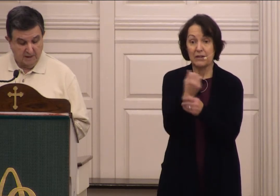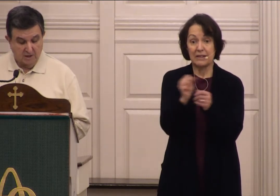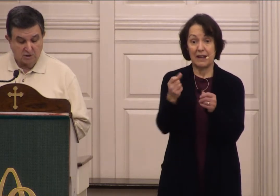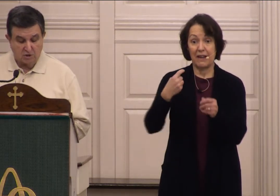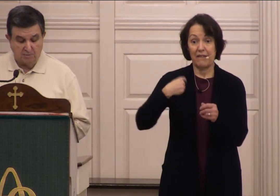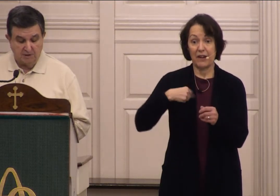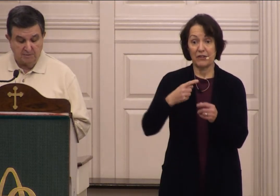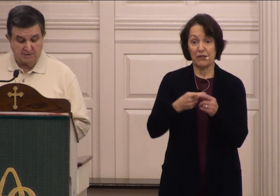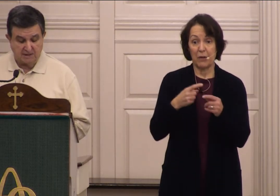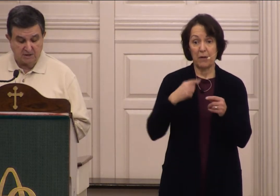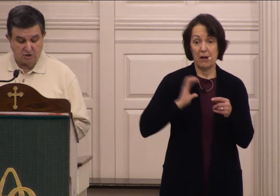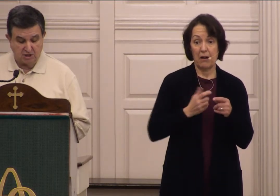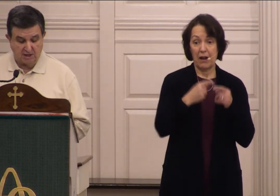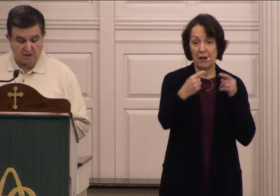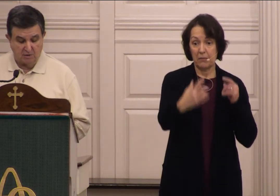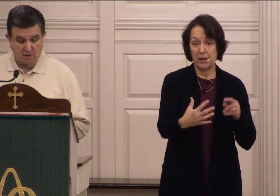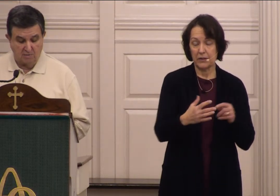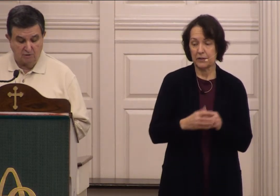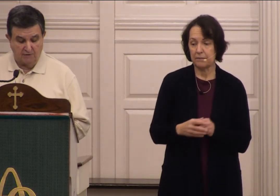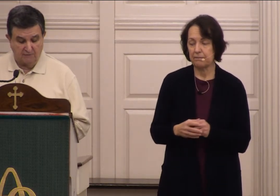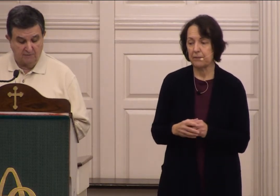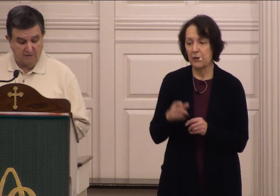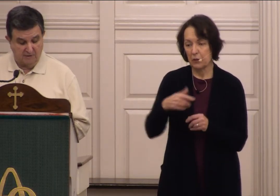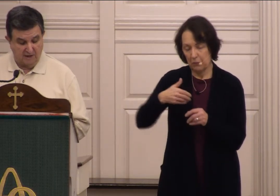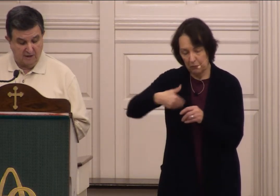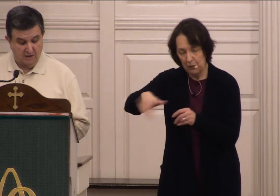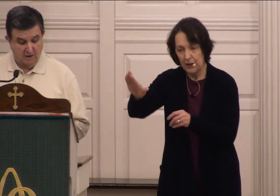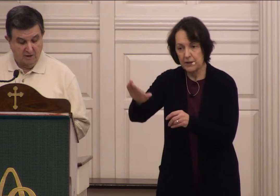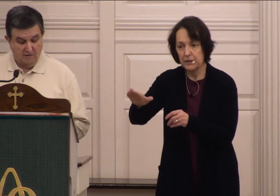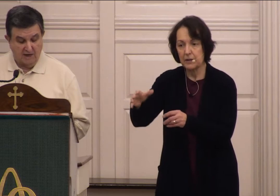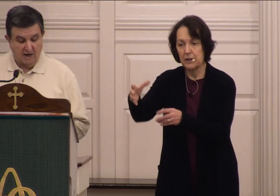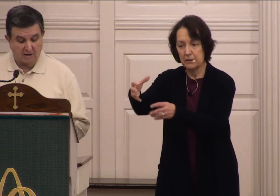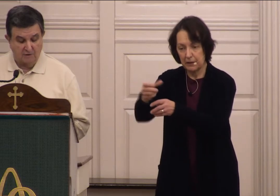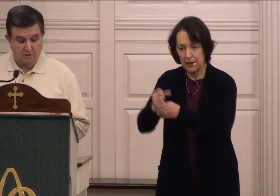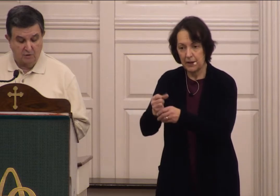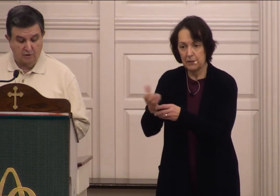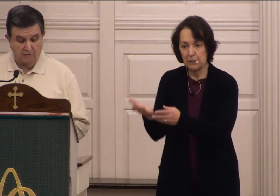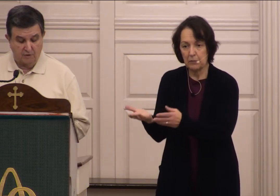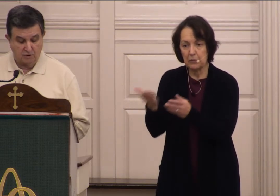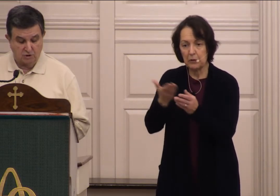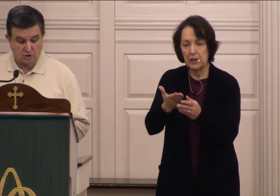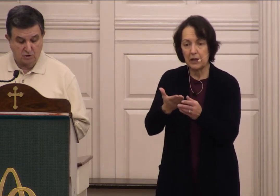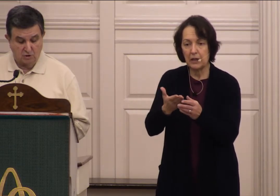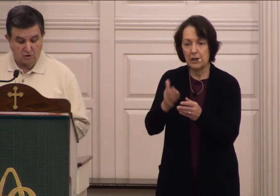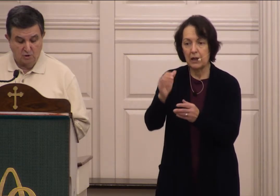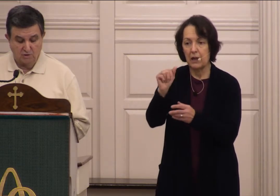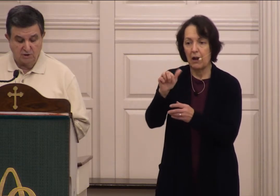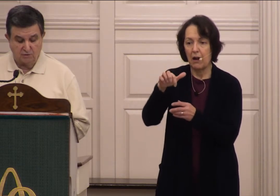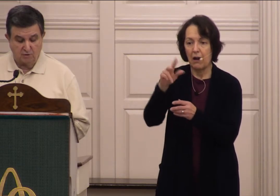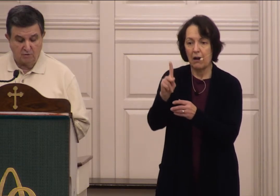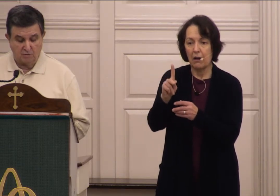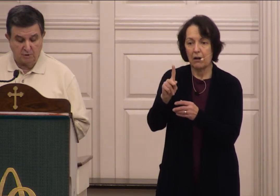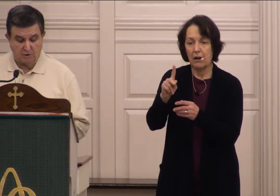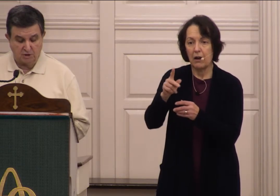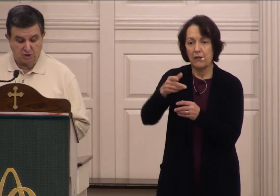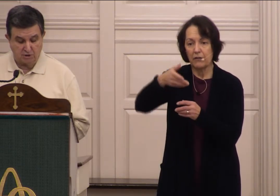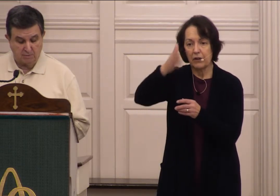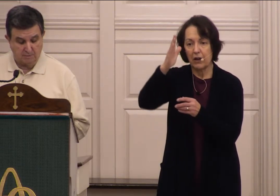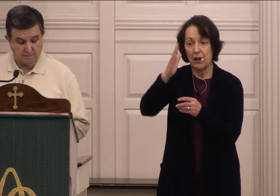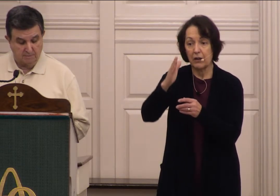the people sent to Shiloh and brought from there the Ark of the Lord of Hosts, who is enthroned upon the